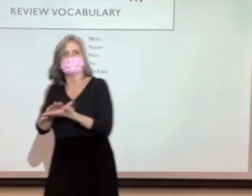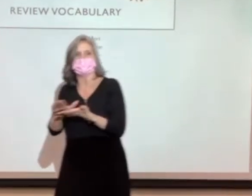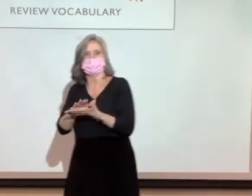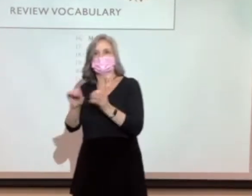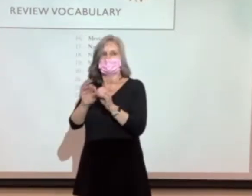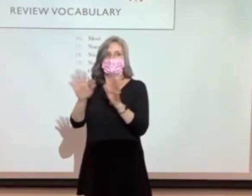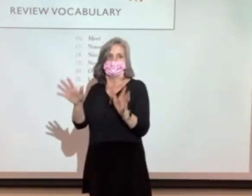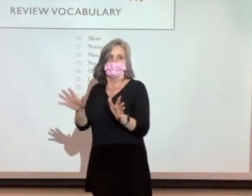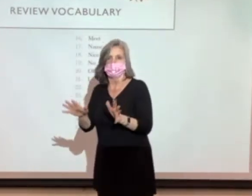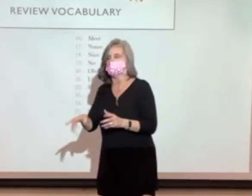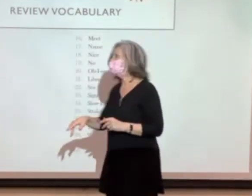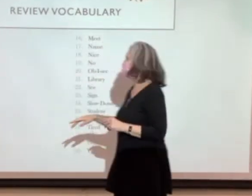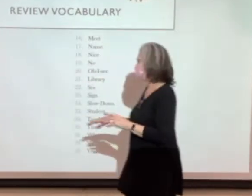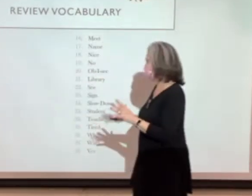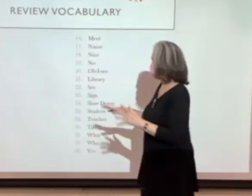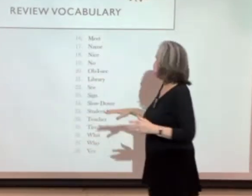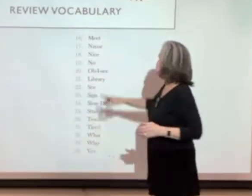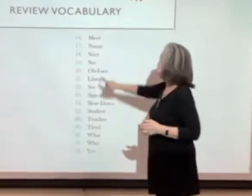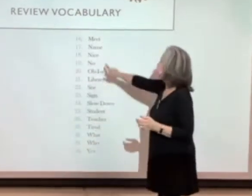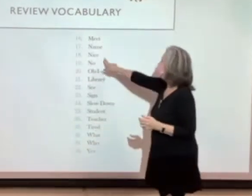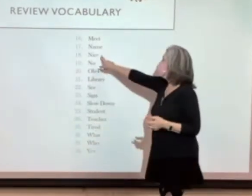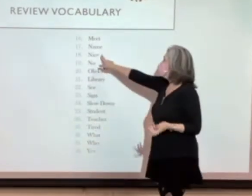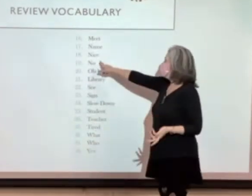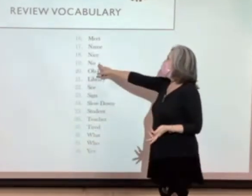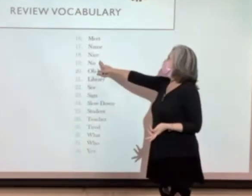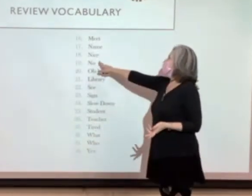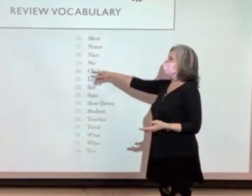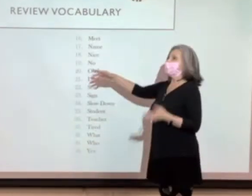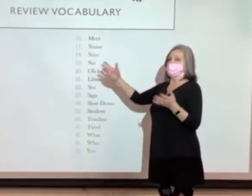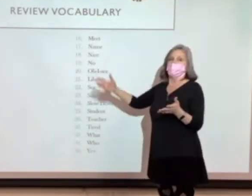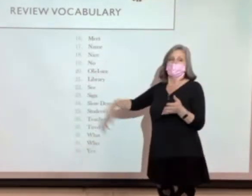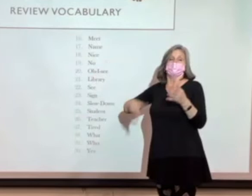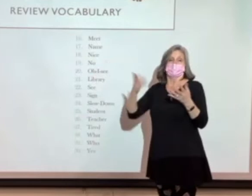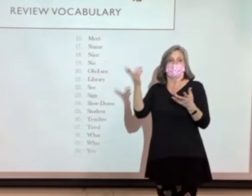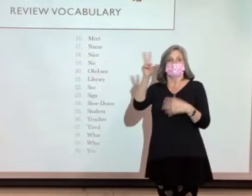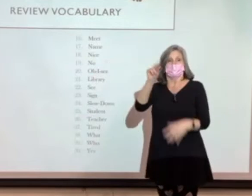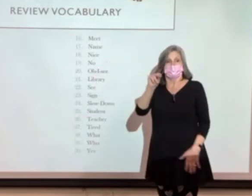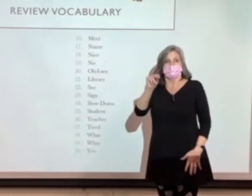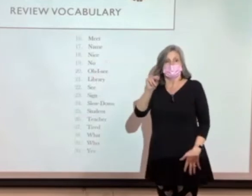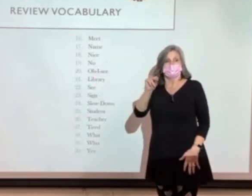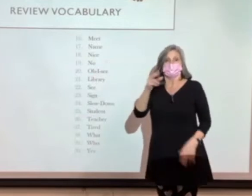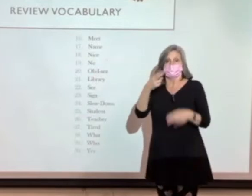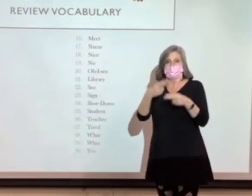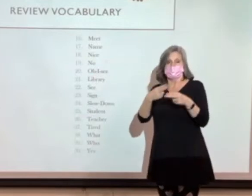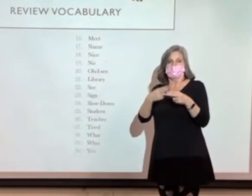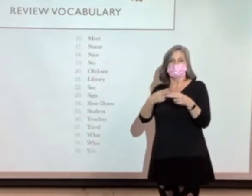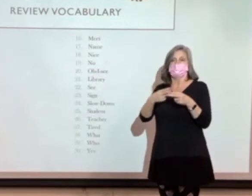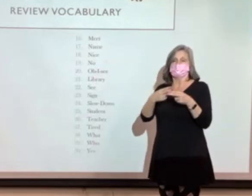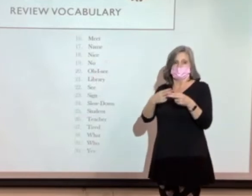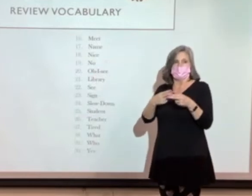it becomes even nicer, right? Because it's clean. So it's important if the sign is done once or twice, it